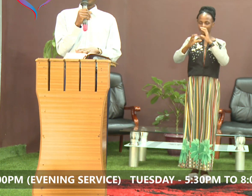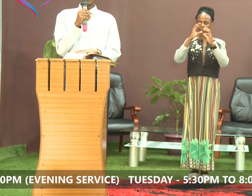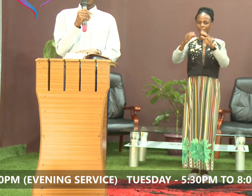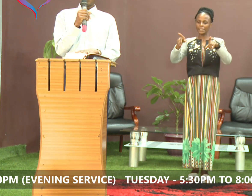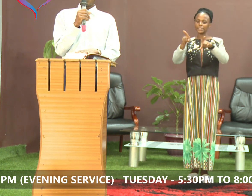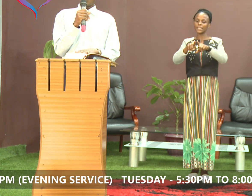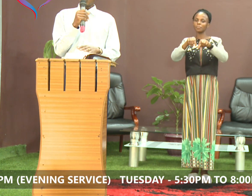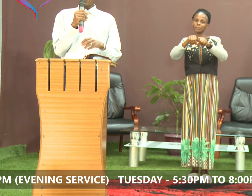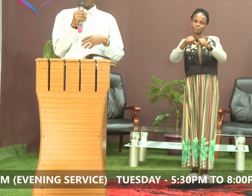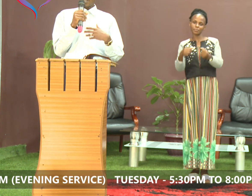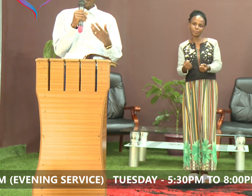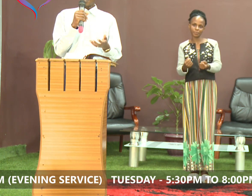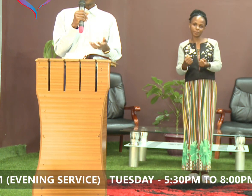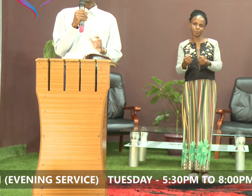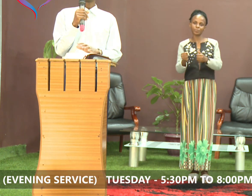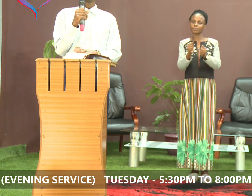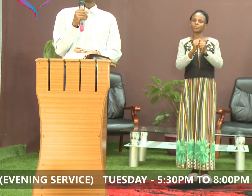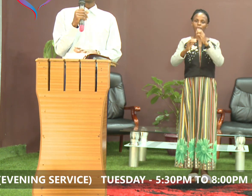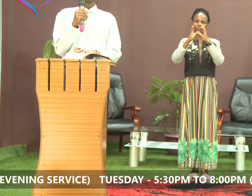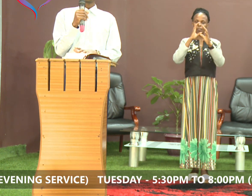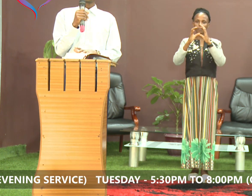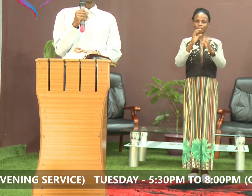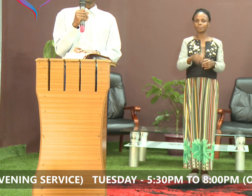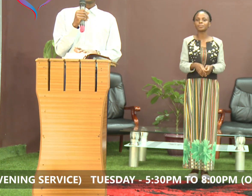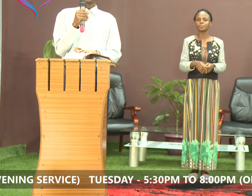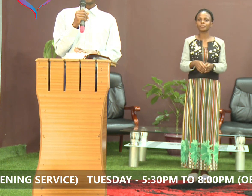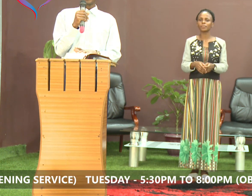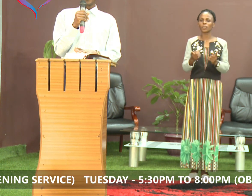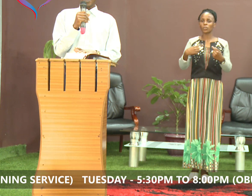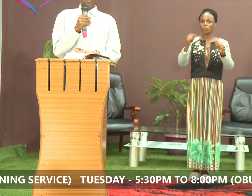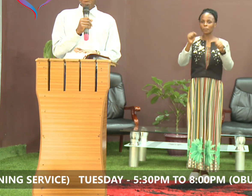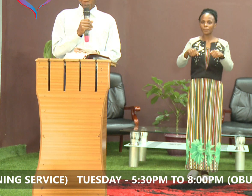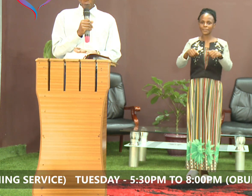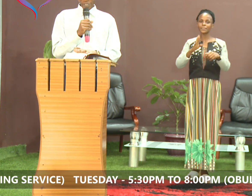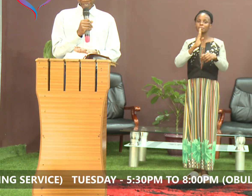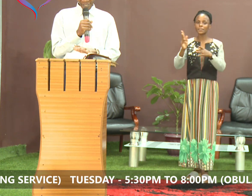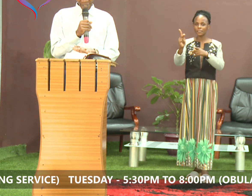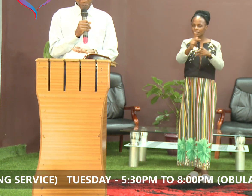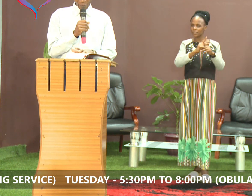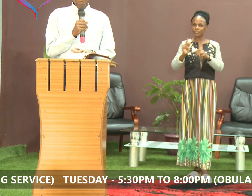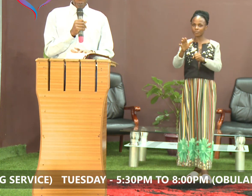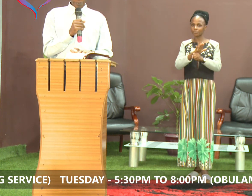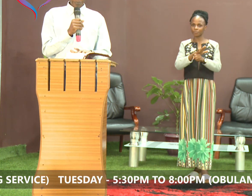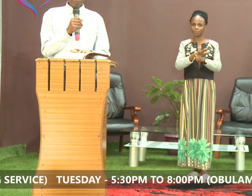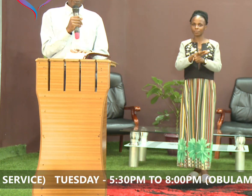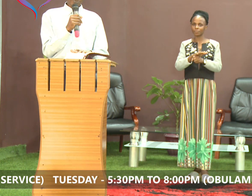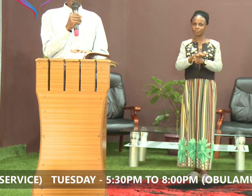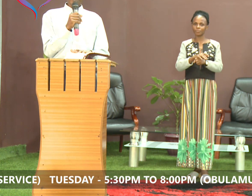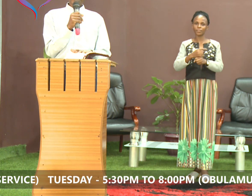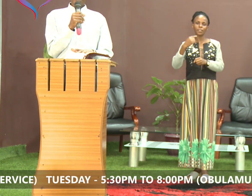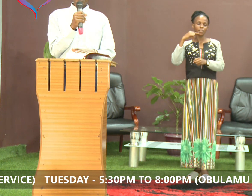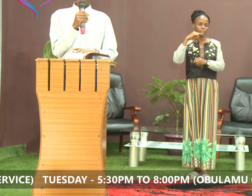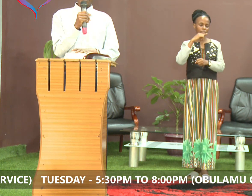Broken by communication. Oba kwogera. So we need to pay attention. Katulina okwetegereza ennyo. Social media